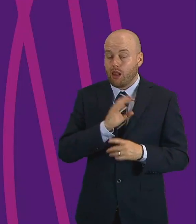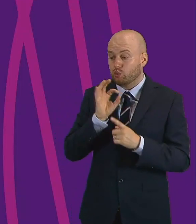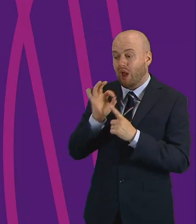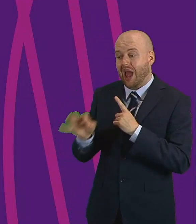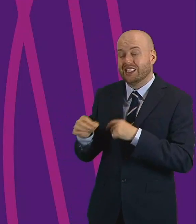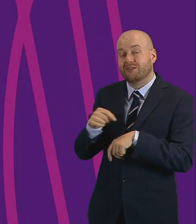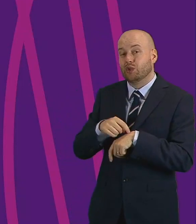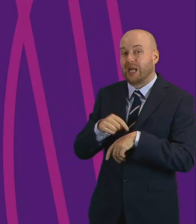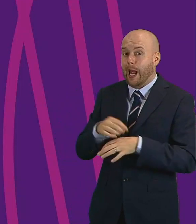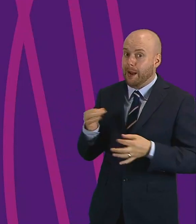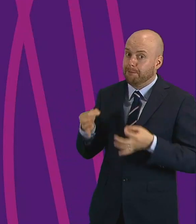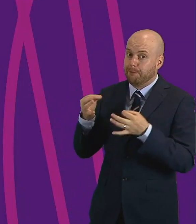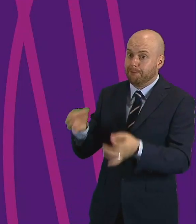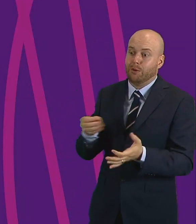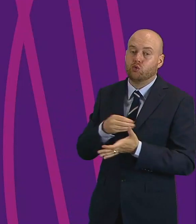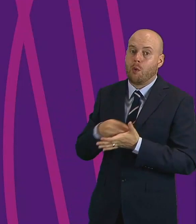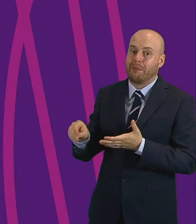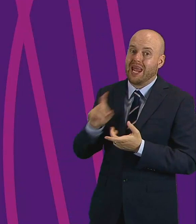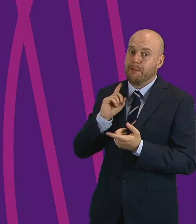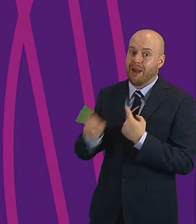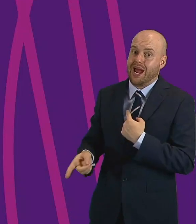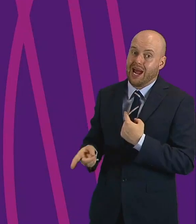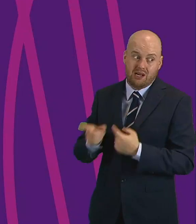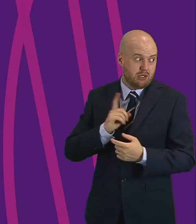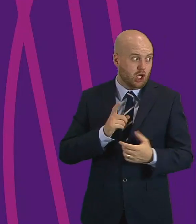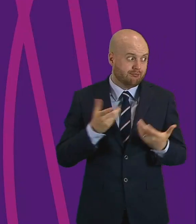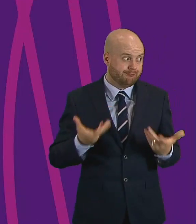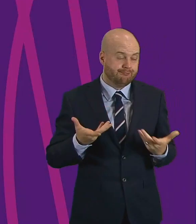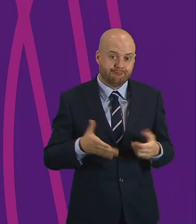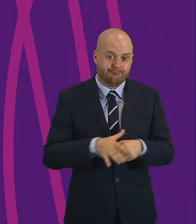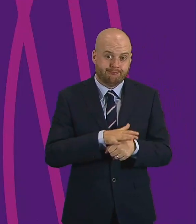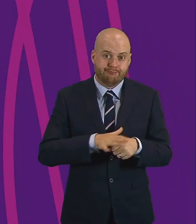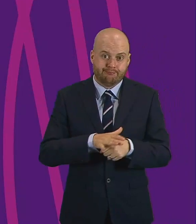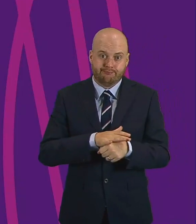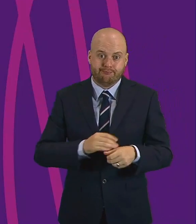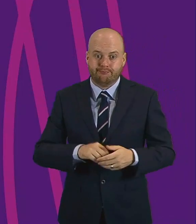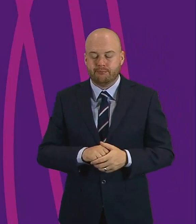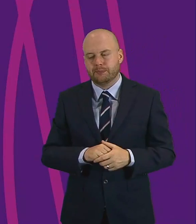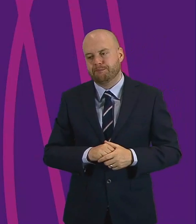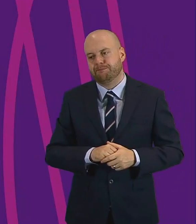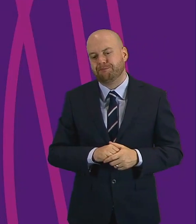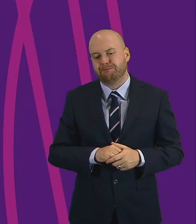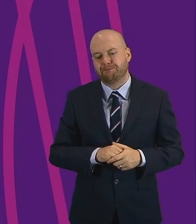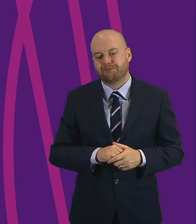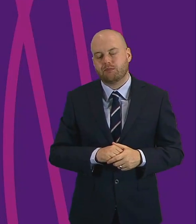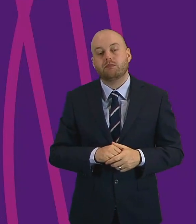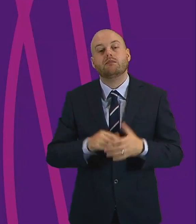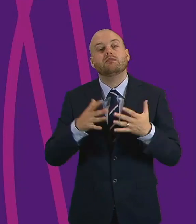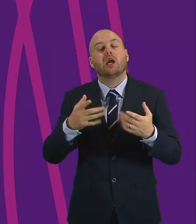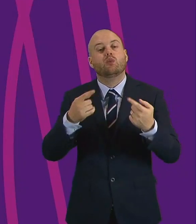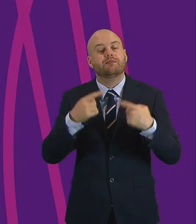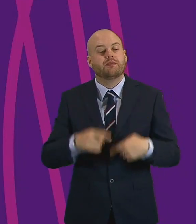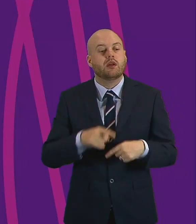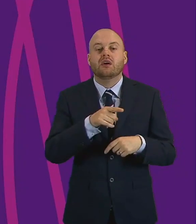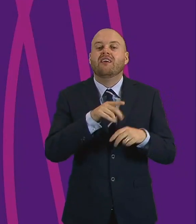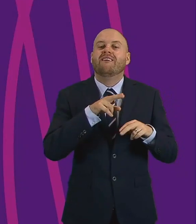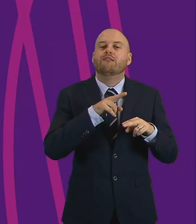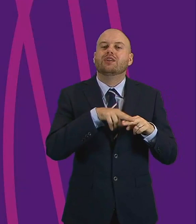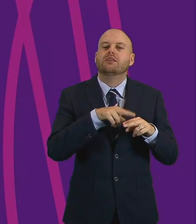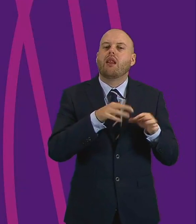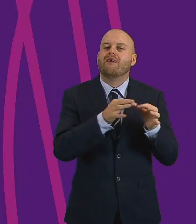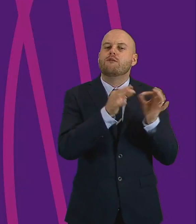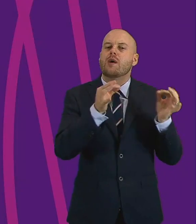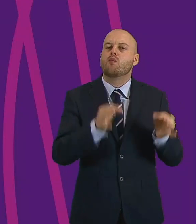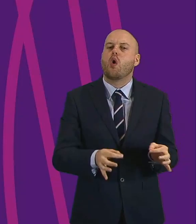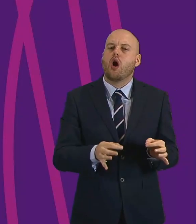current circumstances. Let me turn to the question of asymmetric shocks. The fiscal framework provides for the